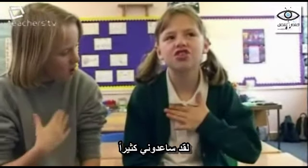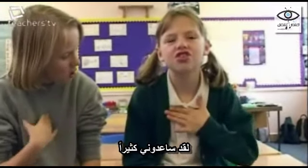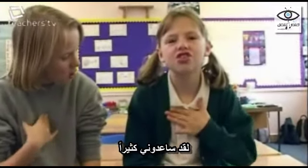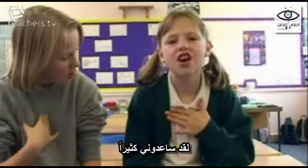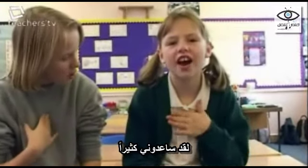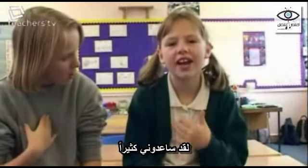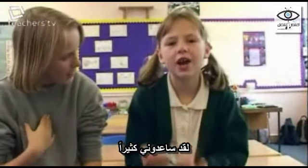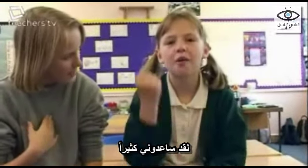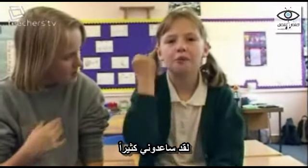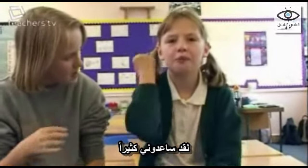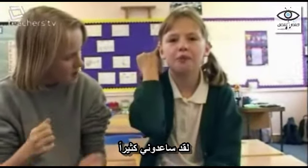like